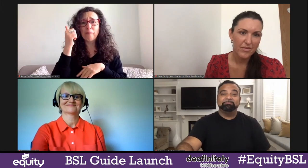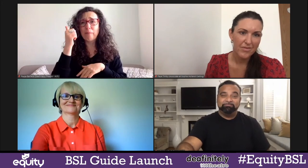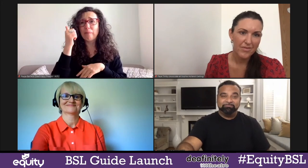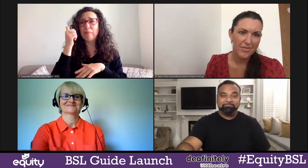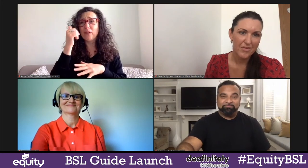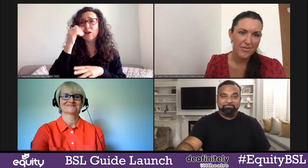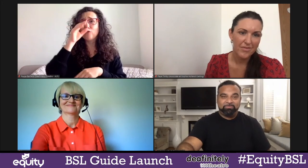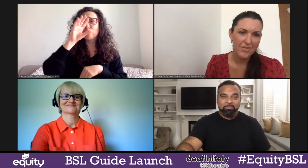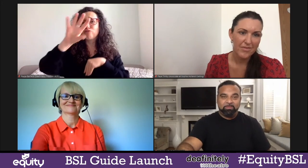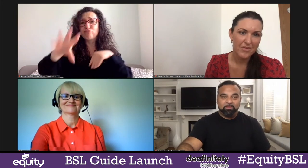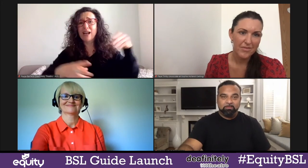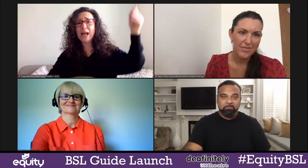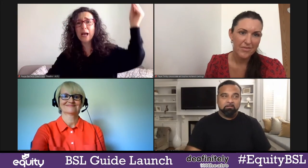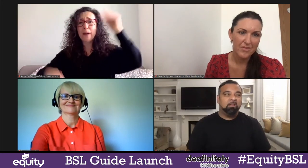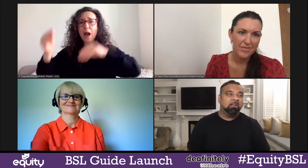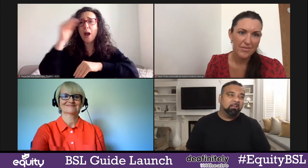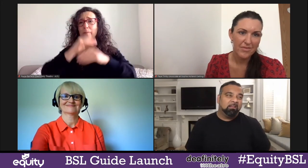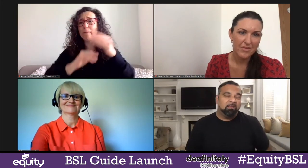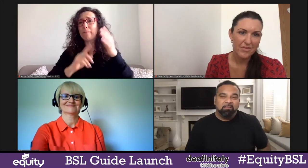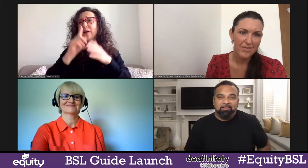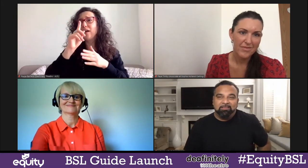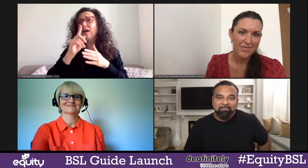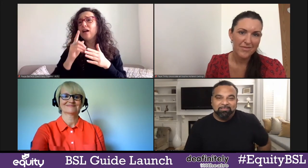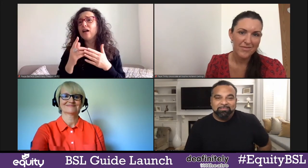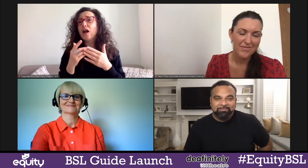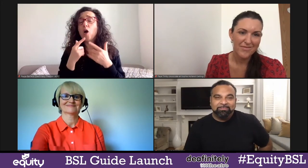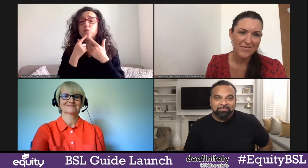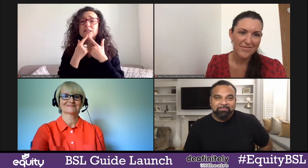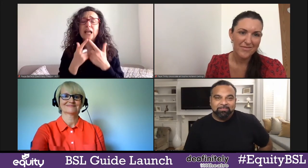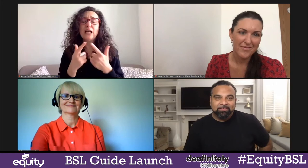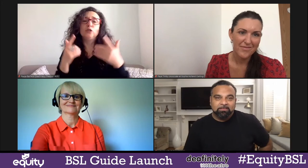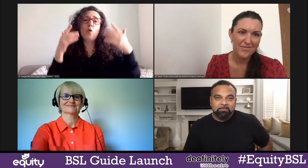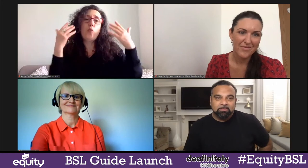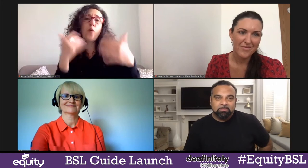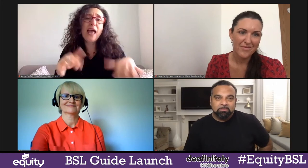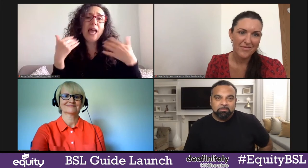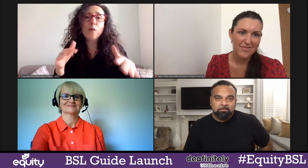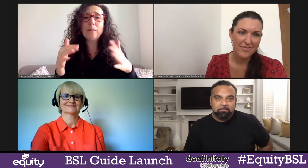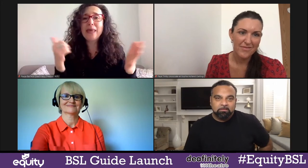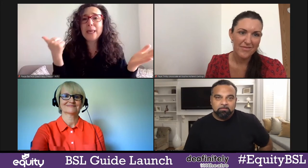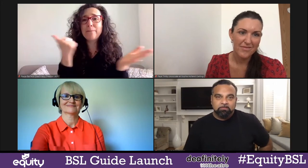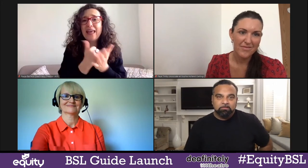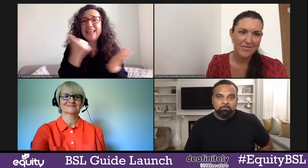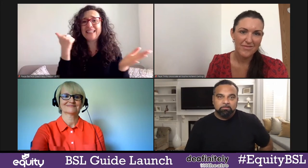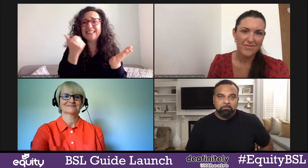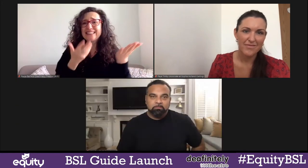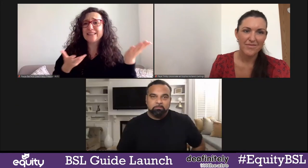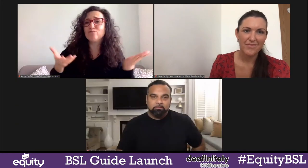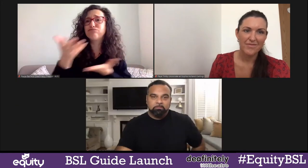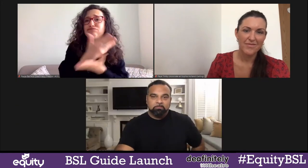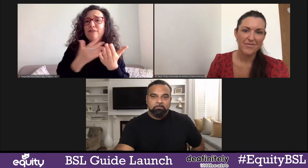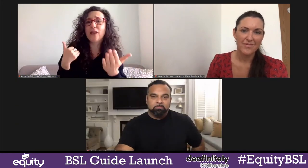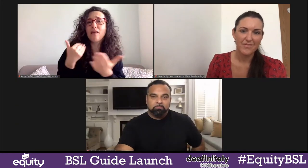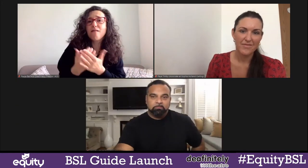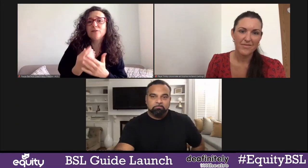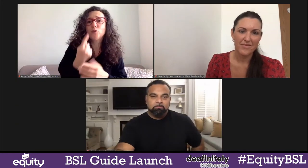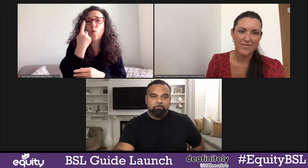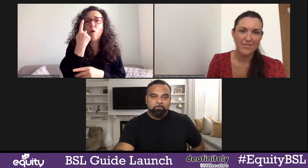Oh, I think my time might be up. Thank you so much to the people on the screen. I just want to say thank you so much to